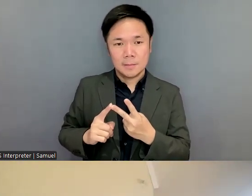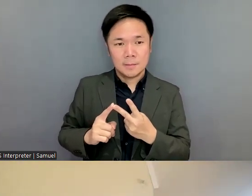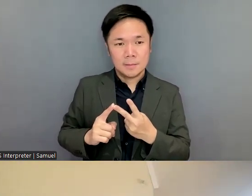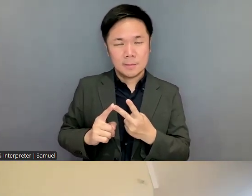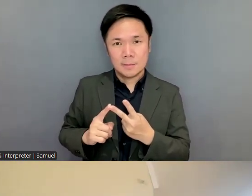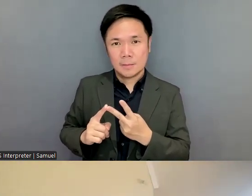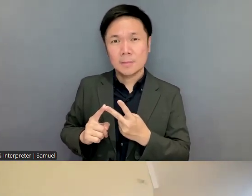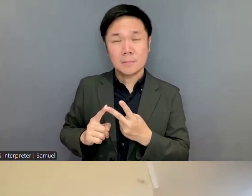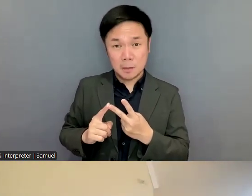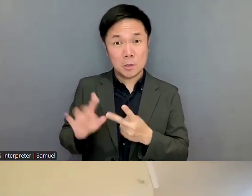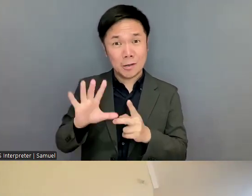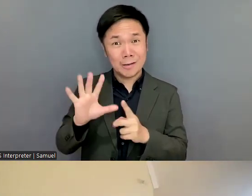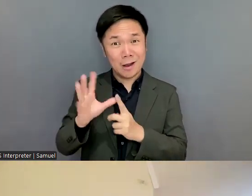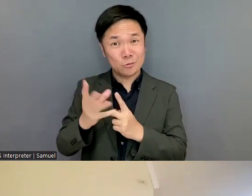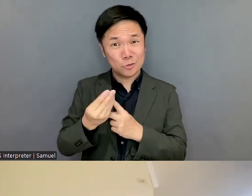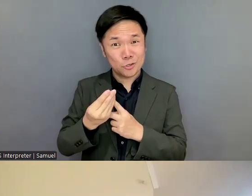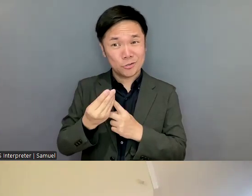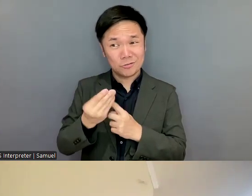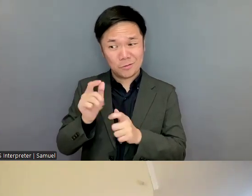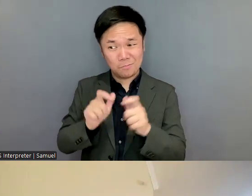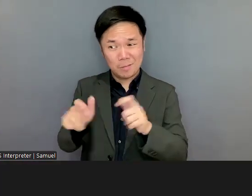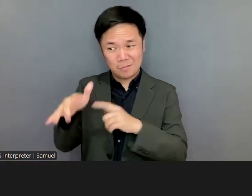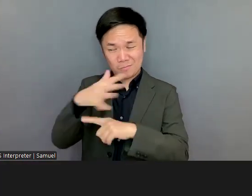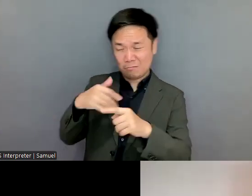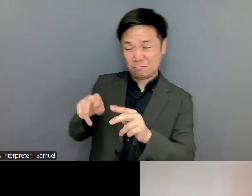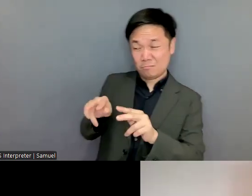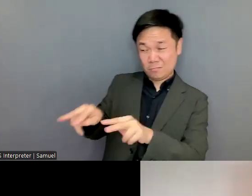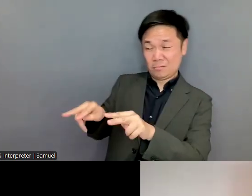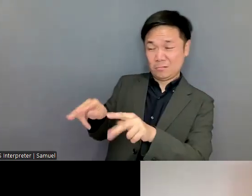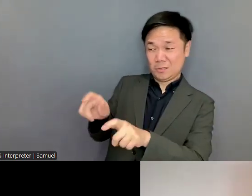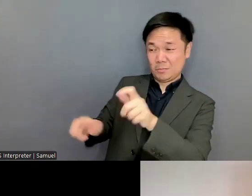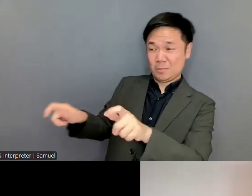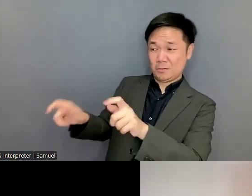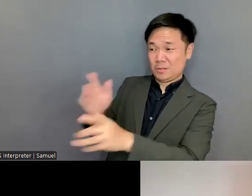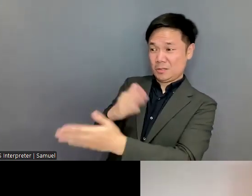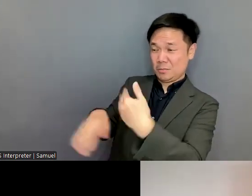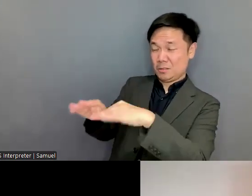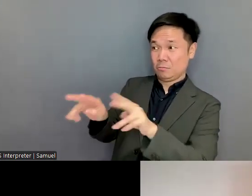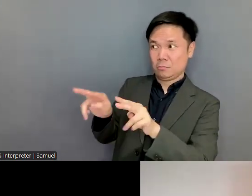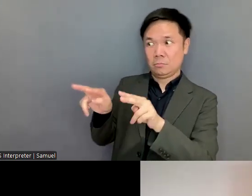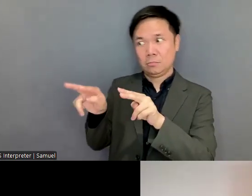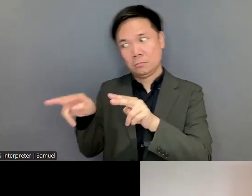the cultural perception towards disabilities, which is actually impacting in my country